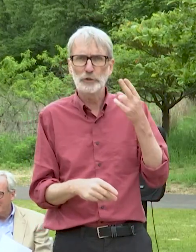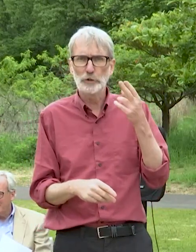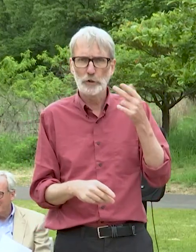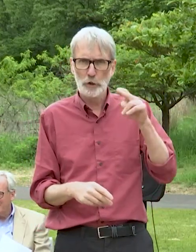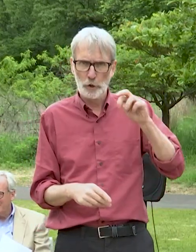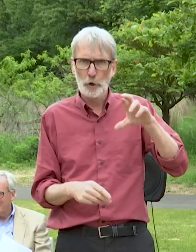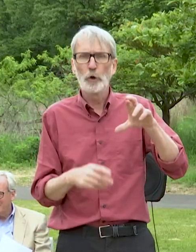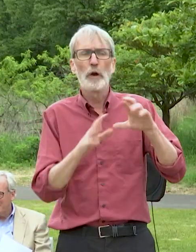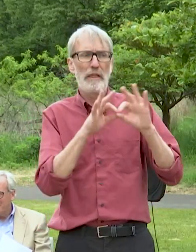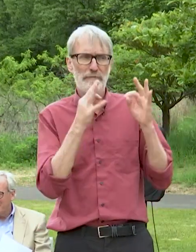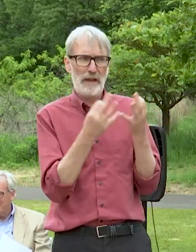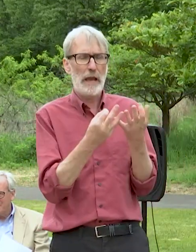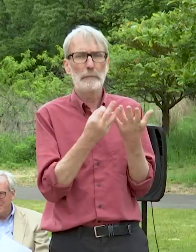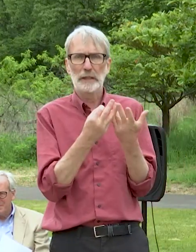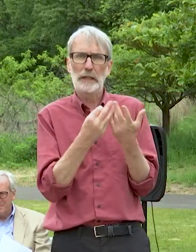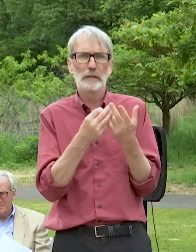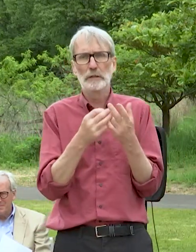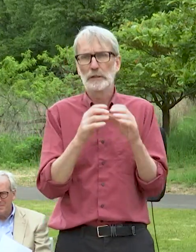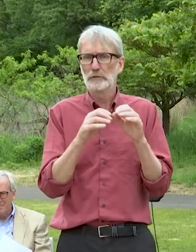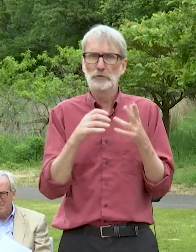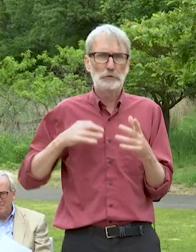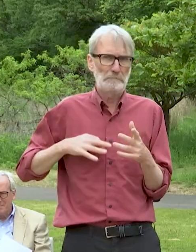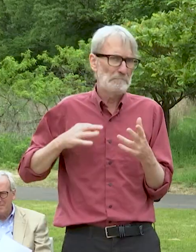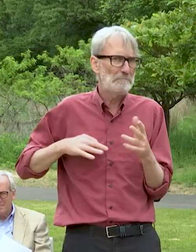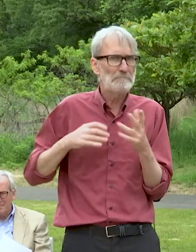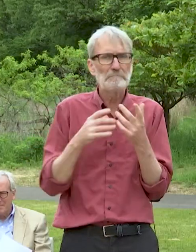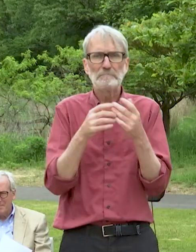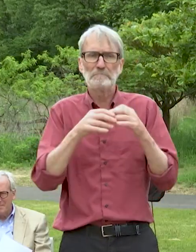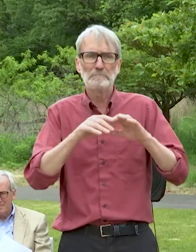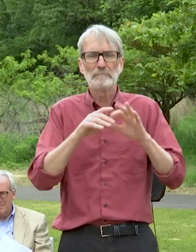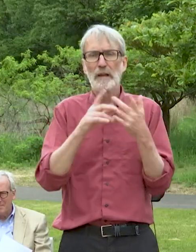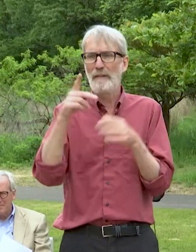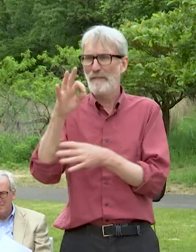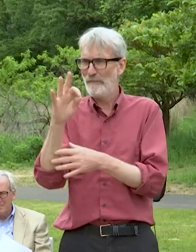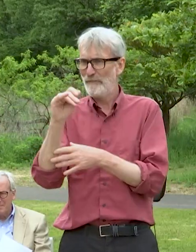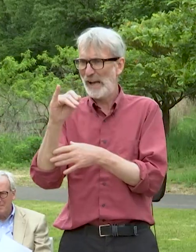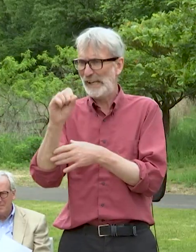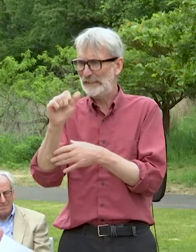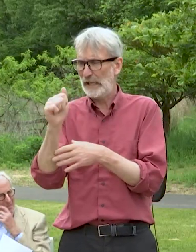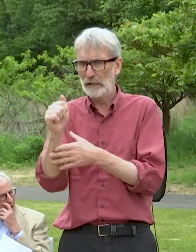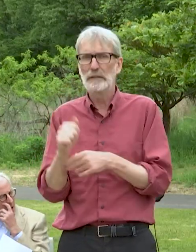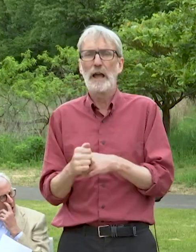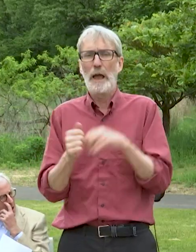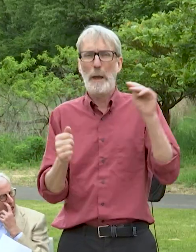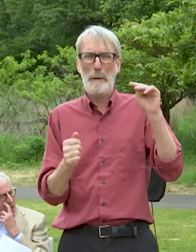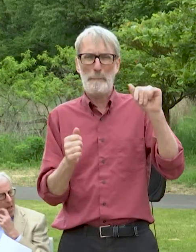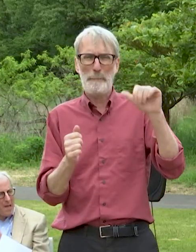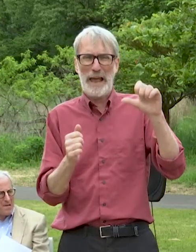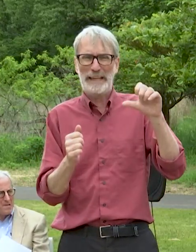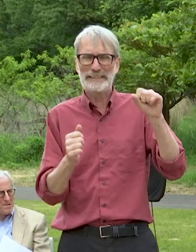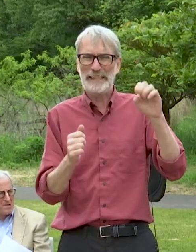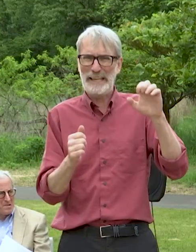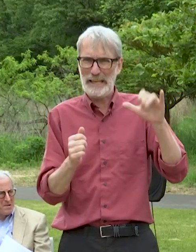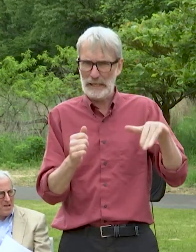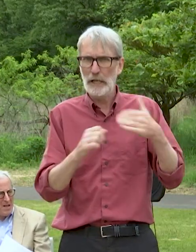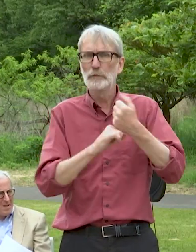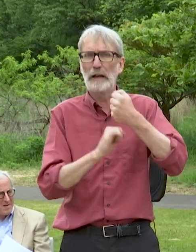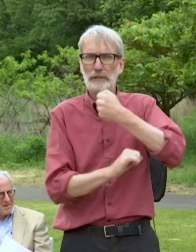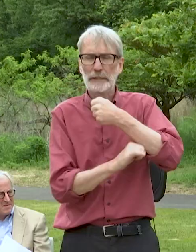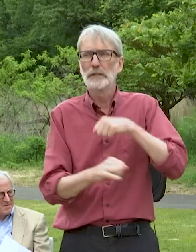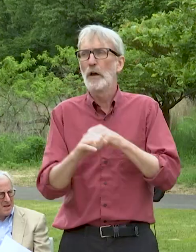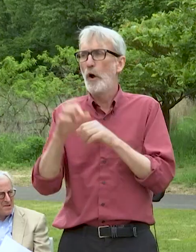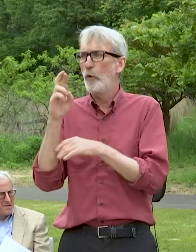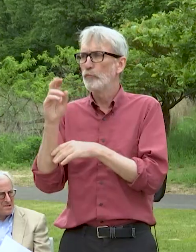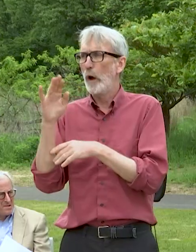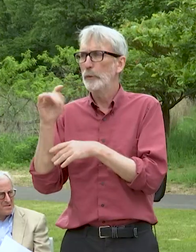the Fleischner Family Charitable Foundation, FISA Foundation, the Massey Charitable Trust, Robert and